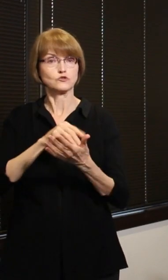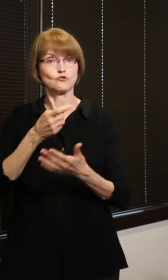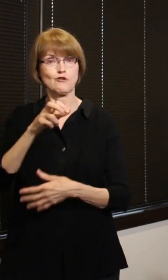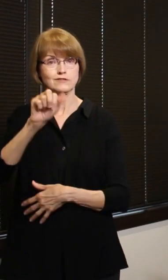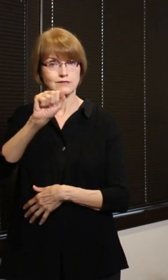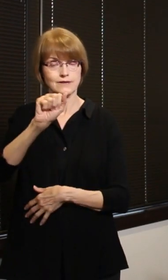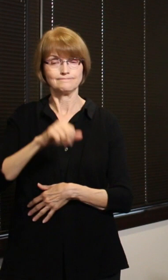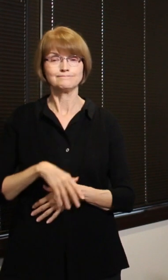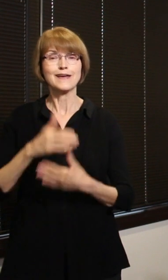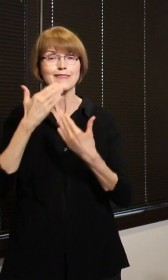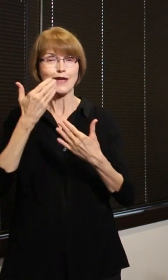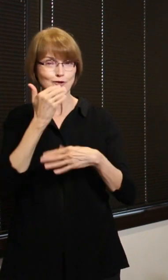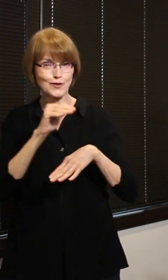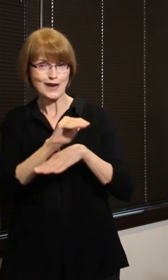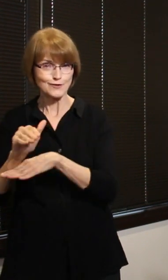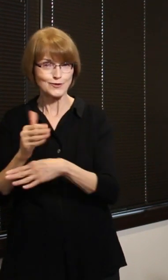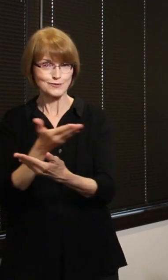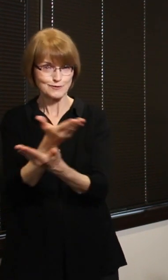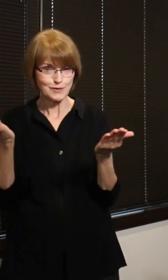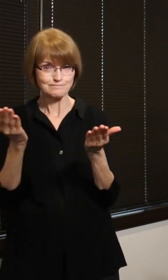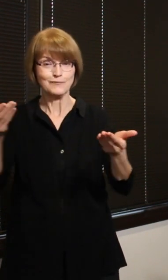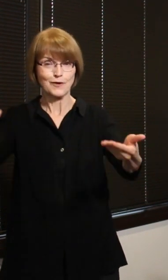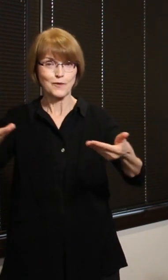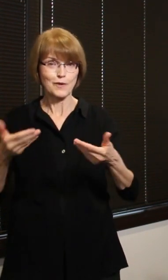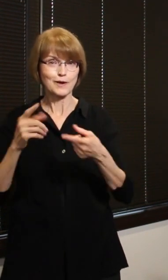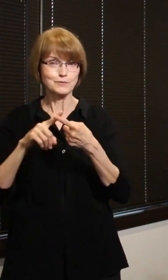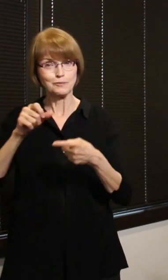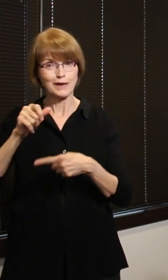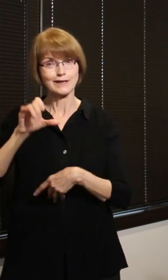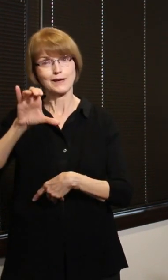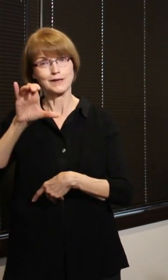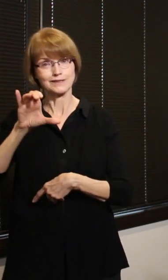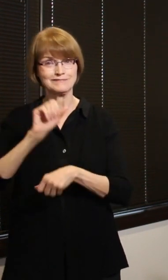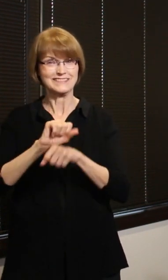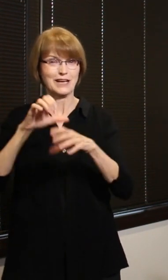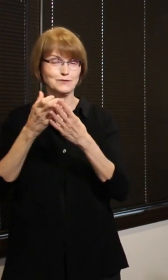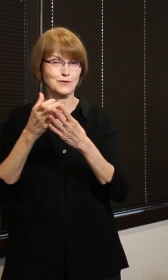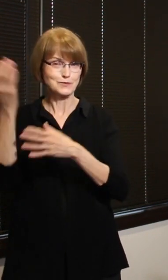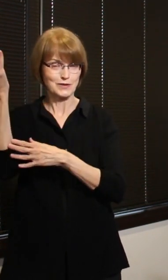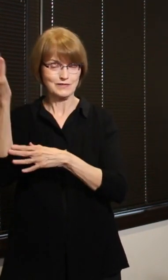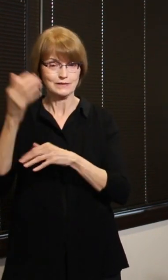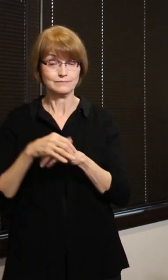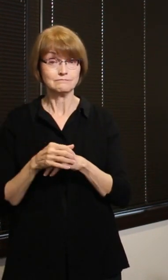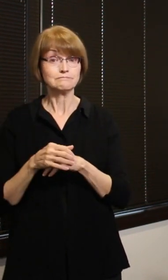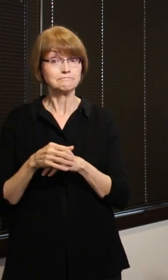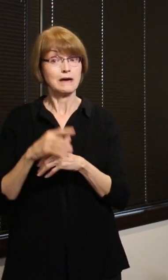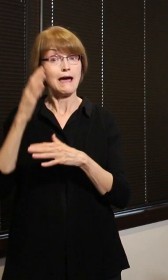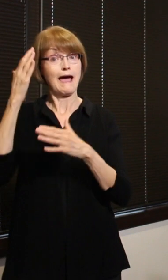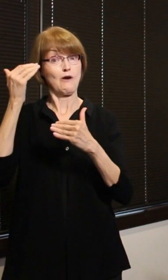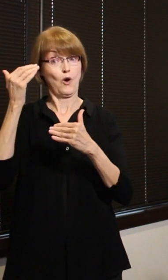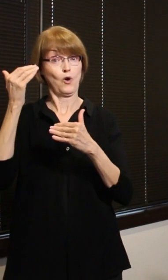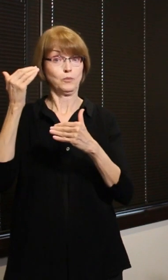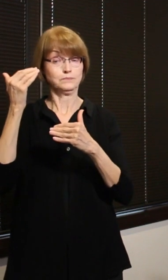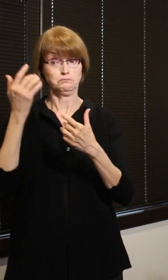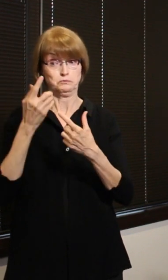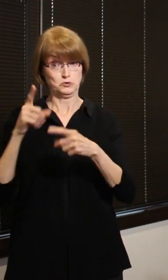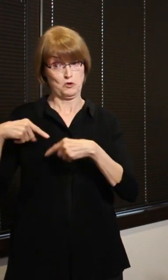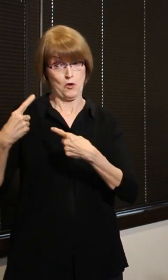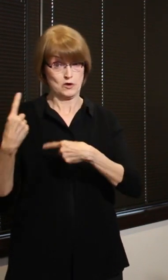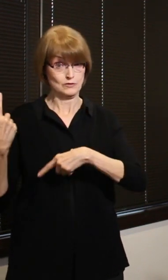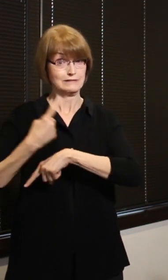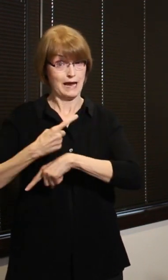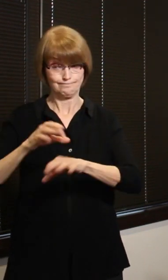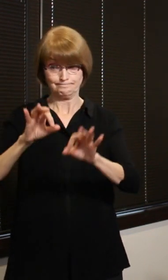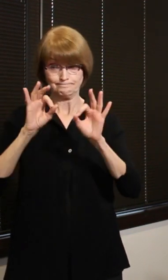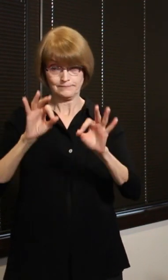Okay, thank you and good afternoon, everybody, and welcome to the Pandemic Task Force briefing. I hope everyone had a great day so far and had a